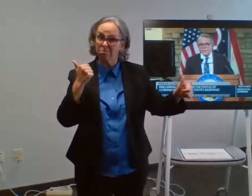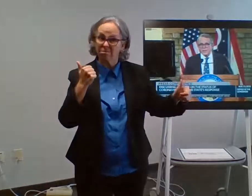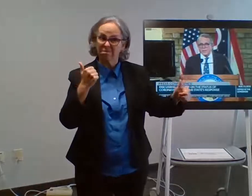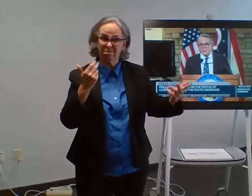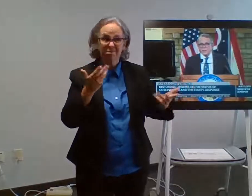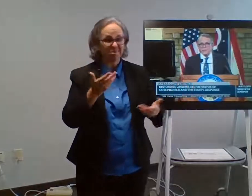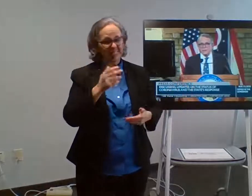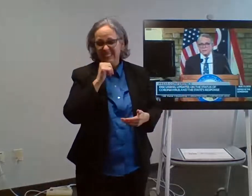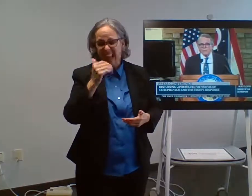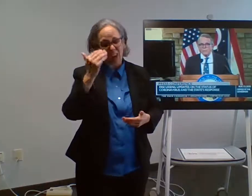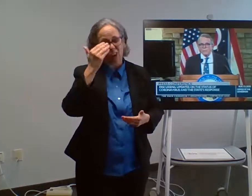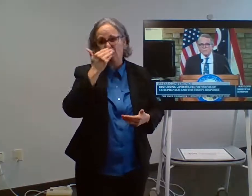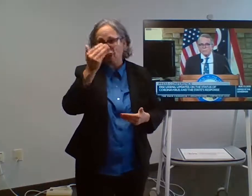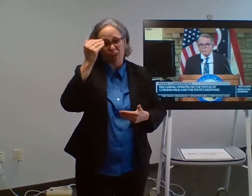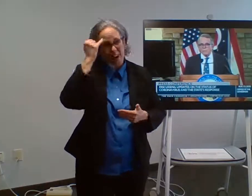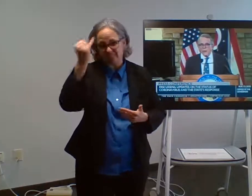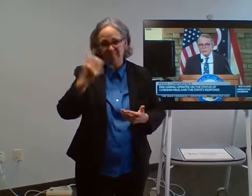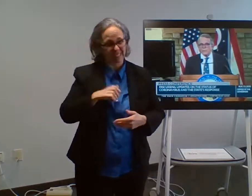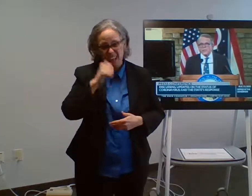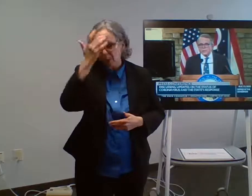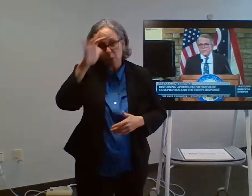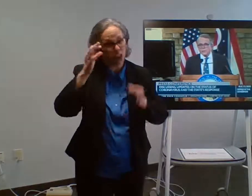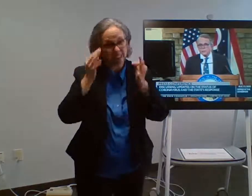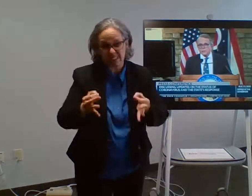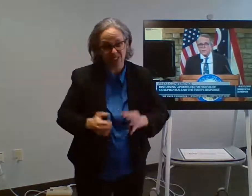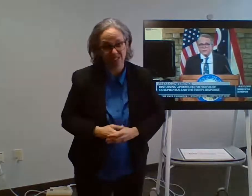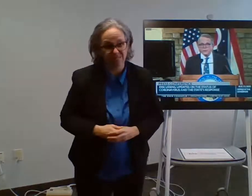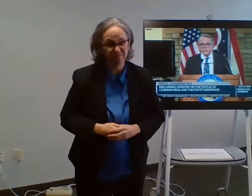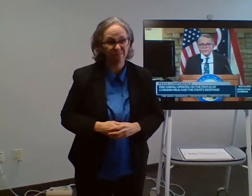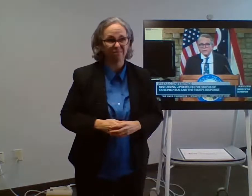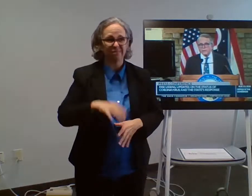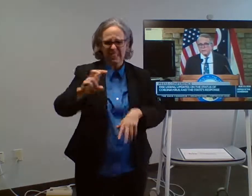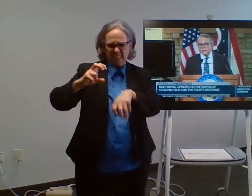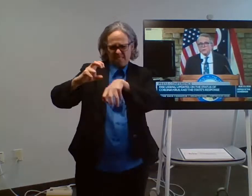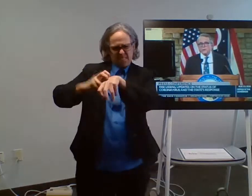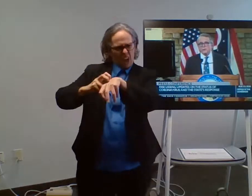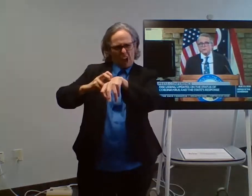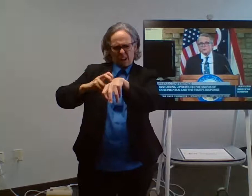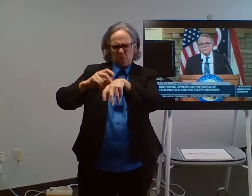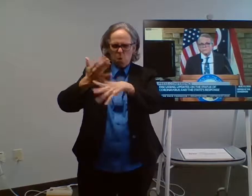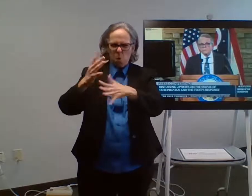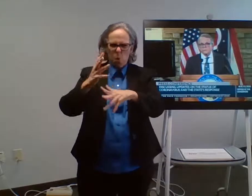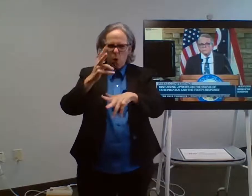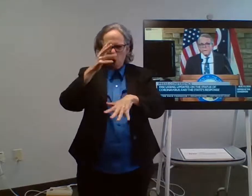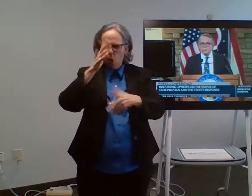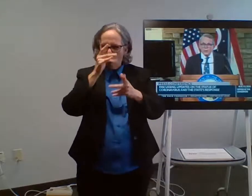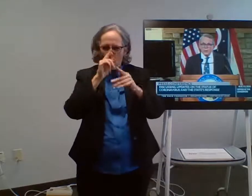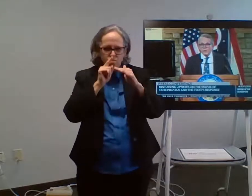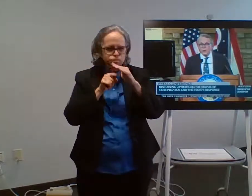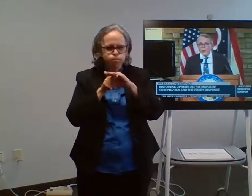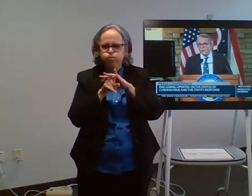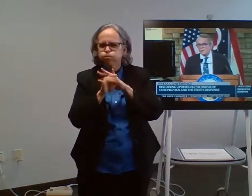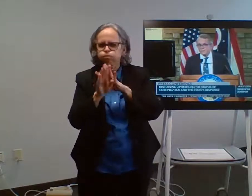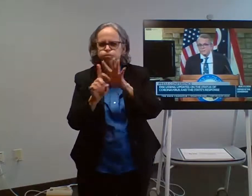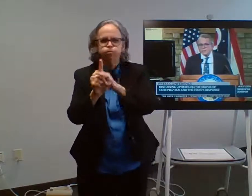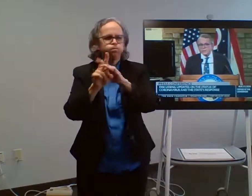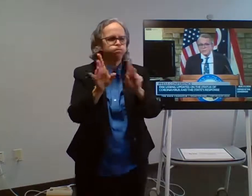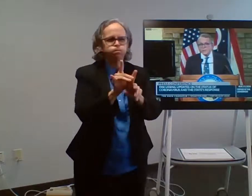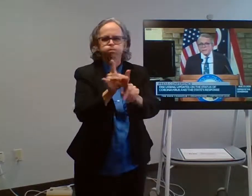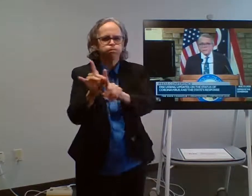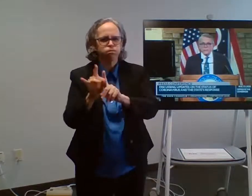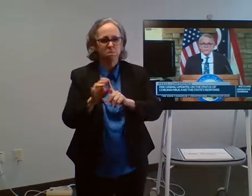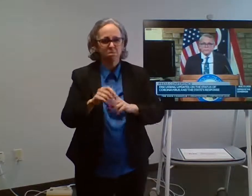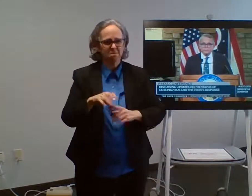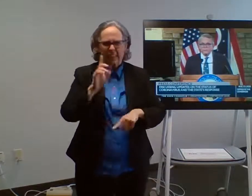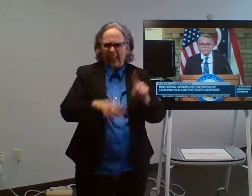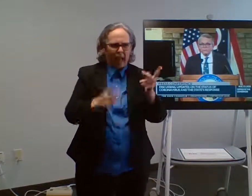safe. The virus has spread too much in the communities, and we don't know who has it. That's